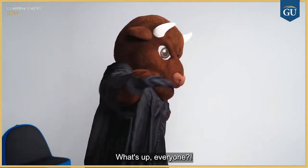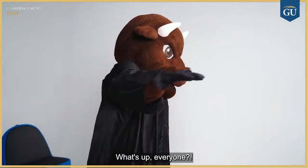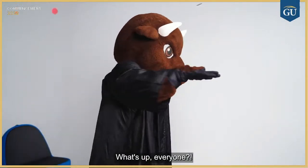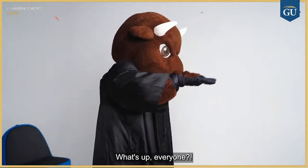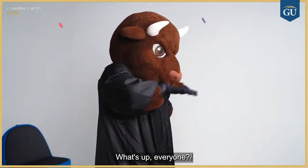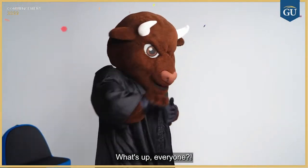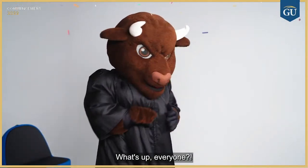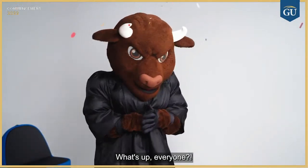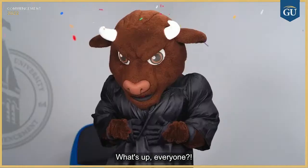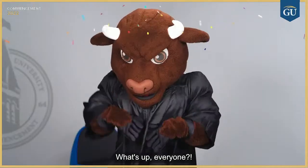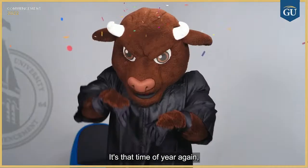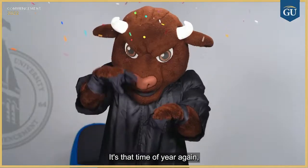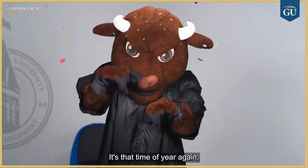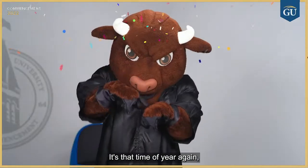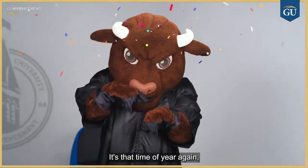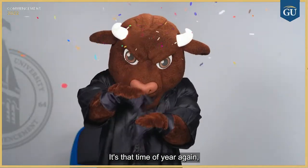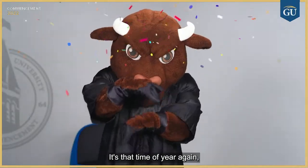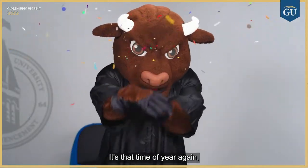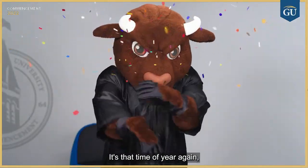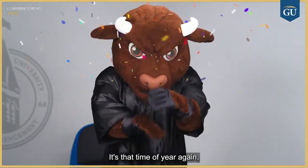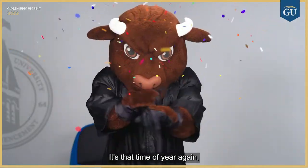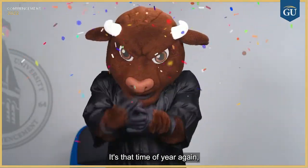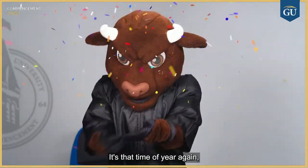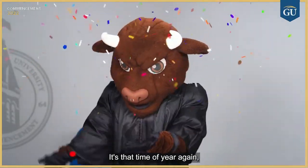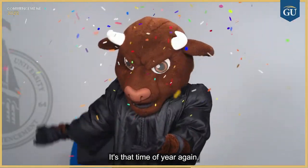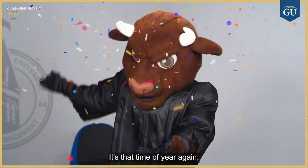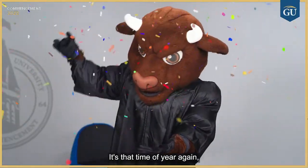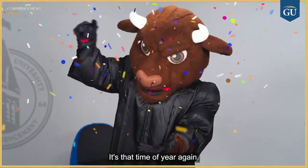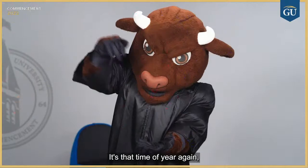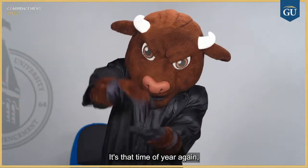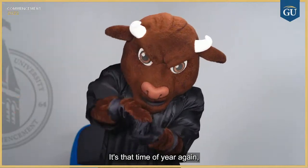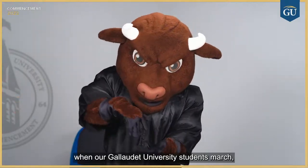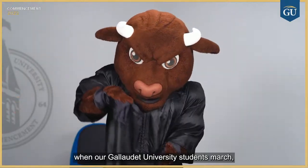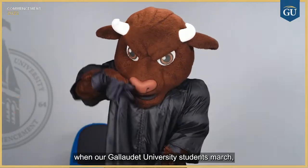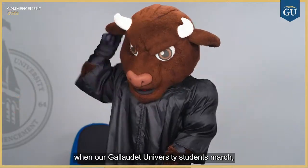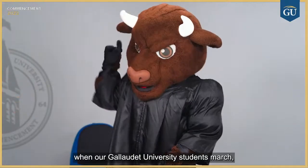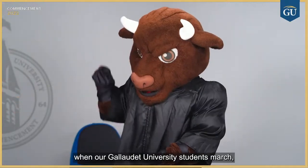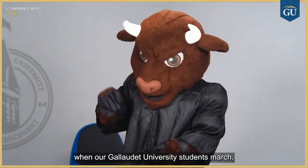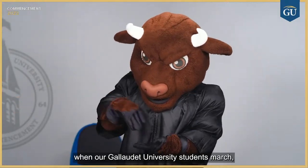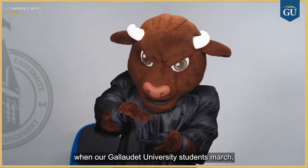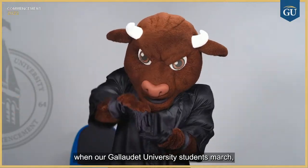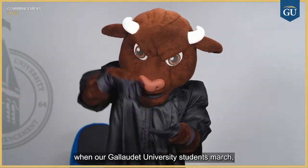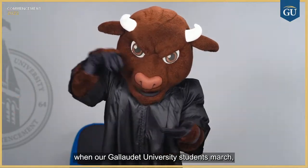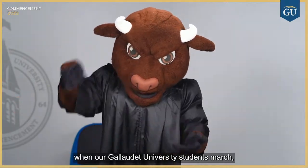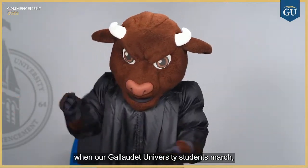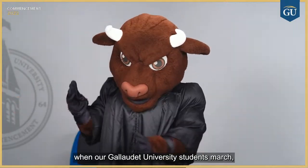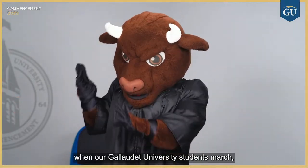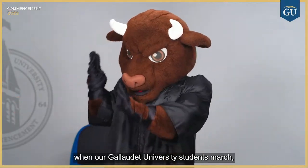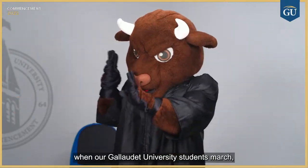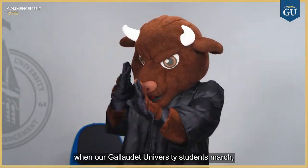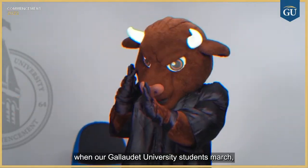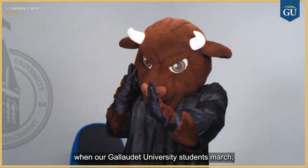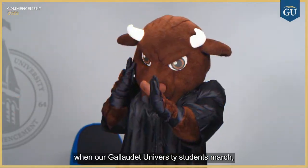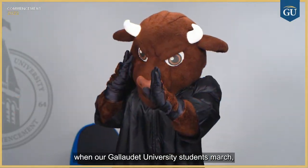What's up, everyone? It's that time of year again, when our Gallaudet University